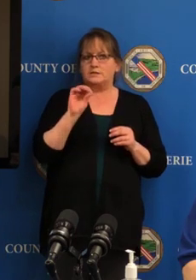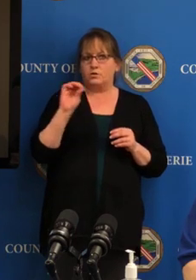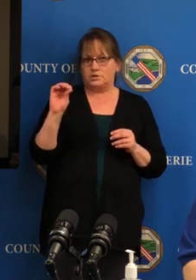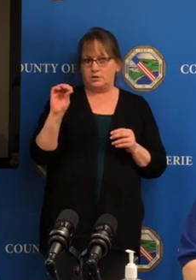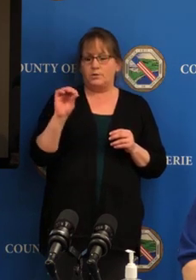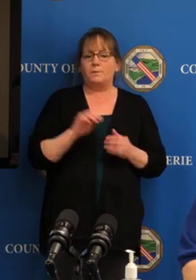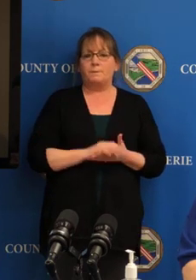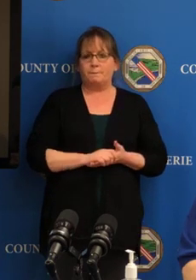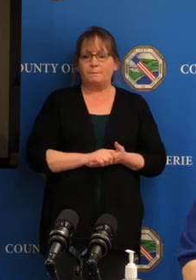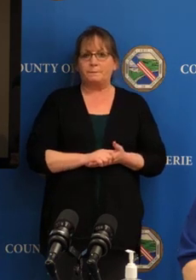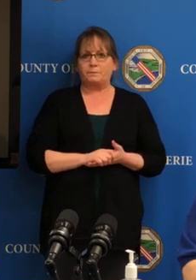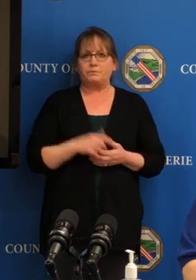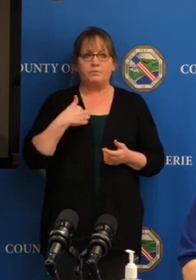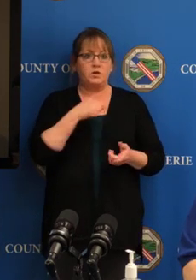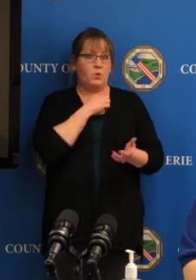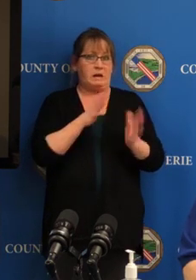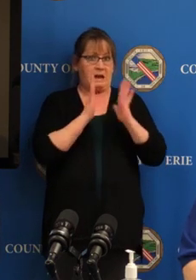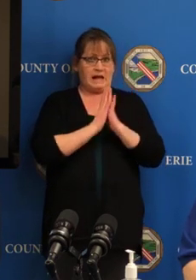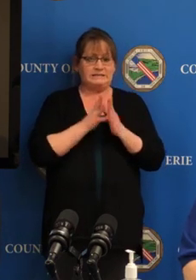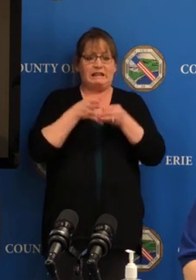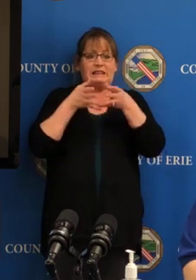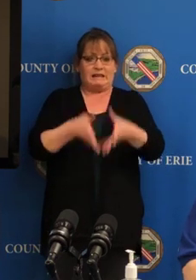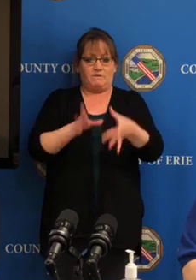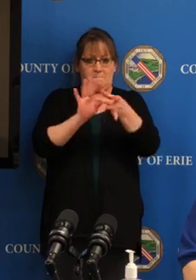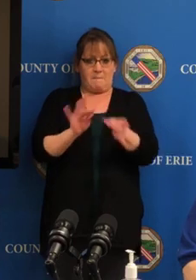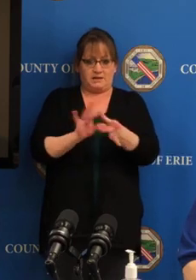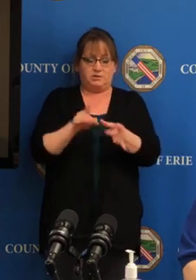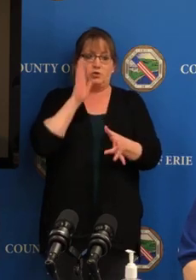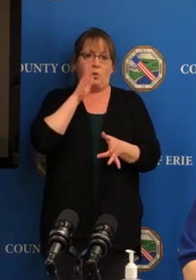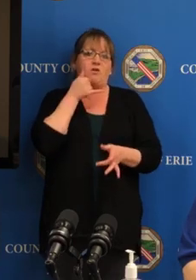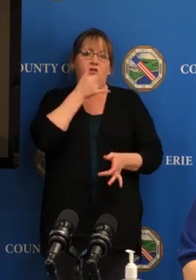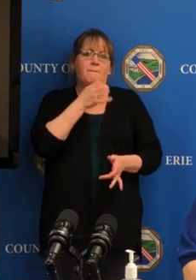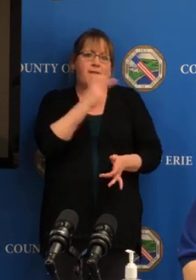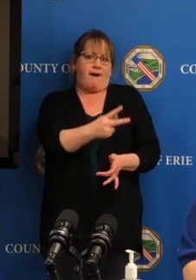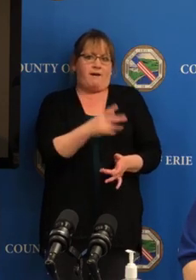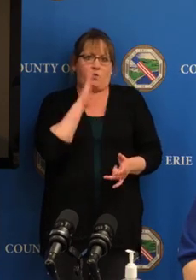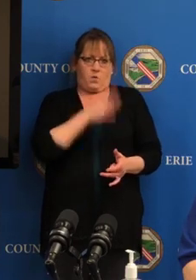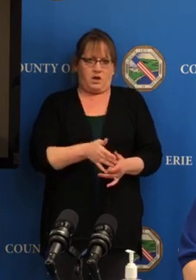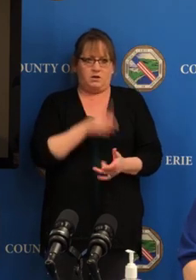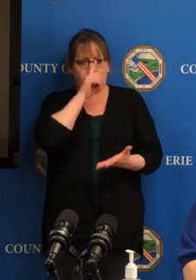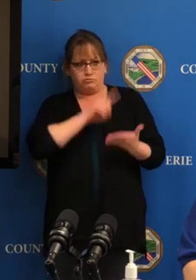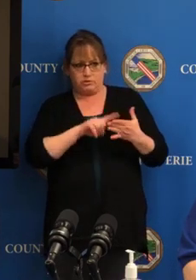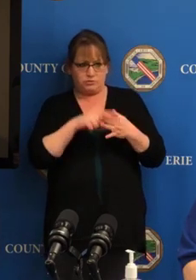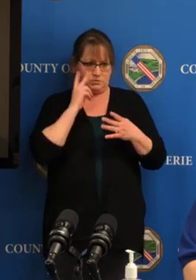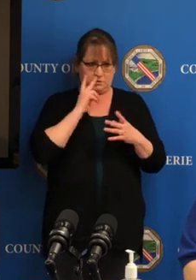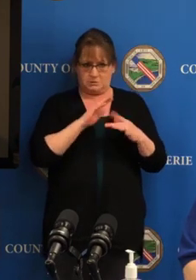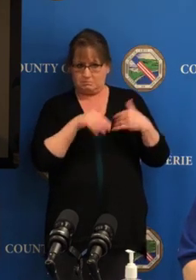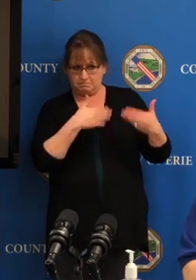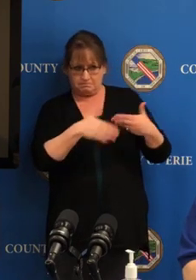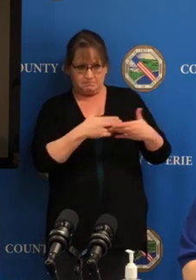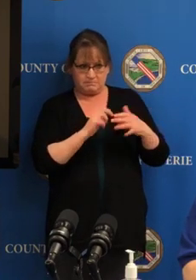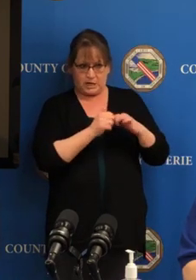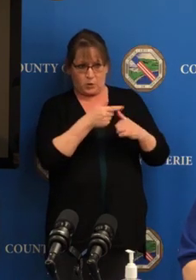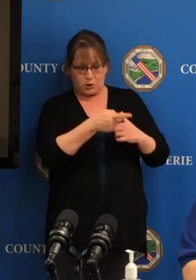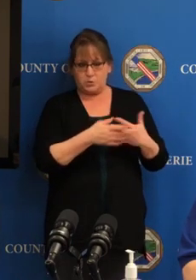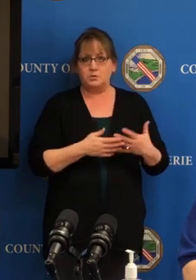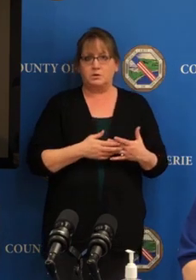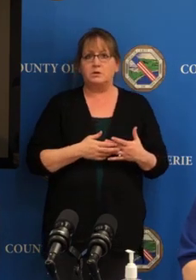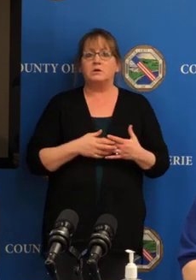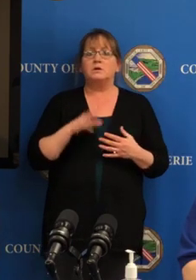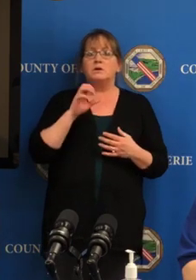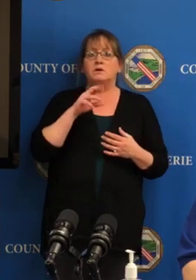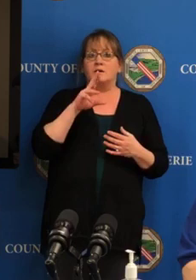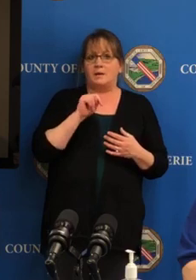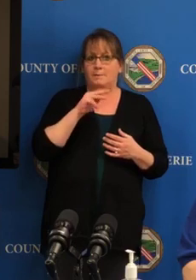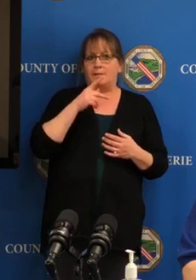218-1400. We ask that you leave a message and they will call you back. They will check on you to see how you're doing. Compierre is